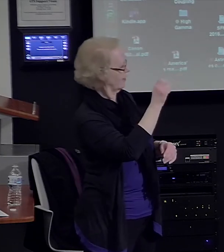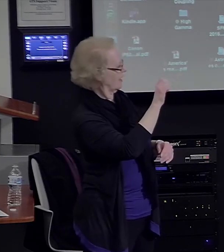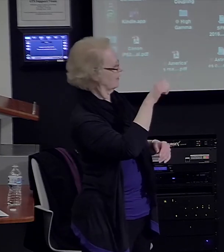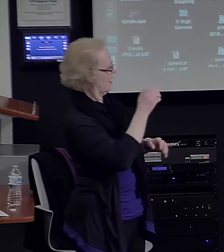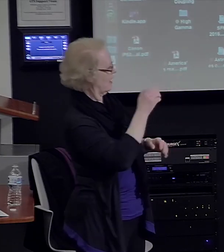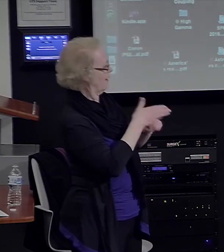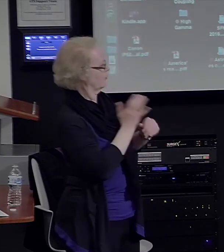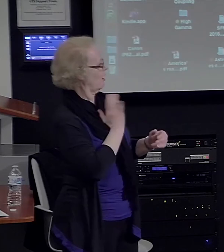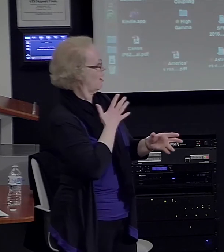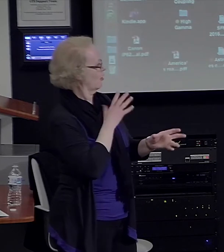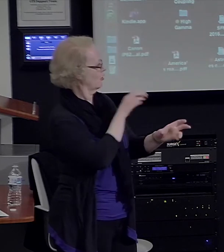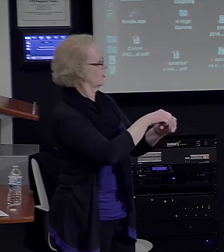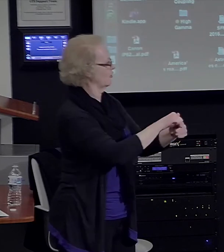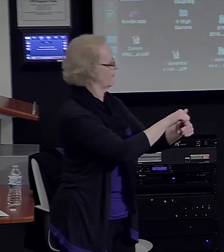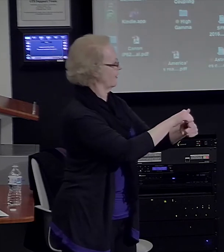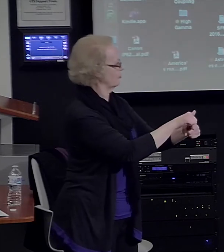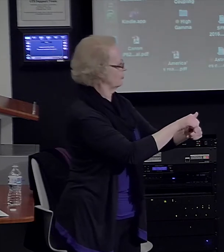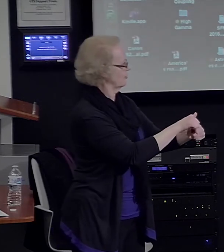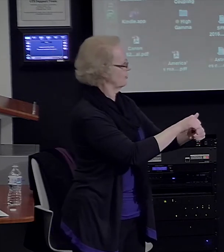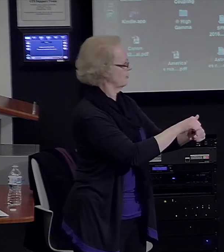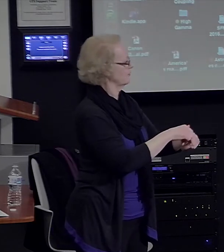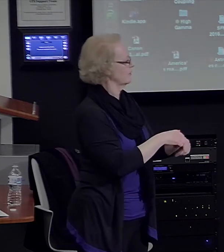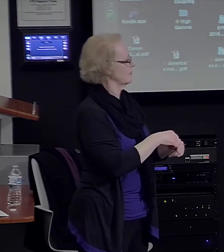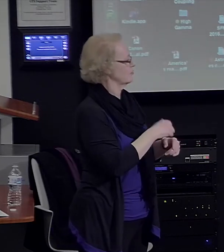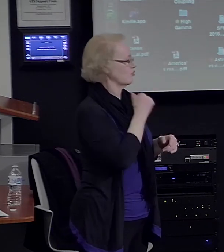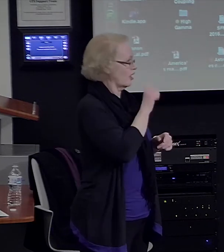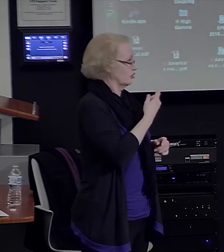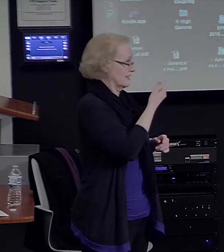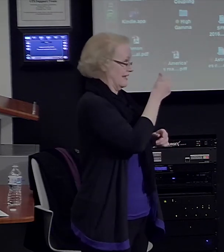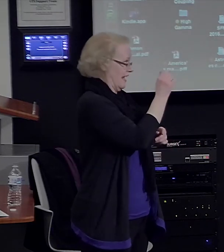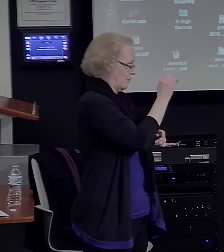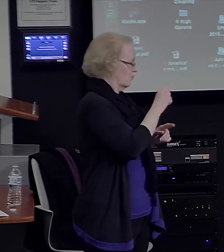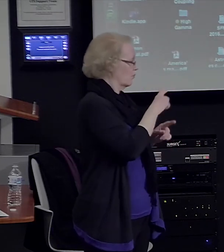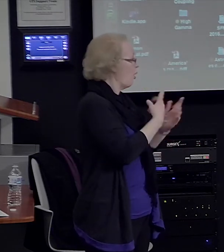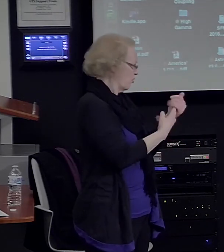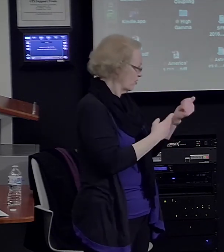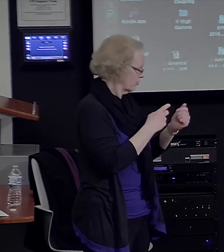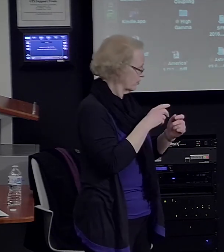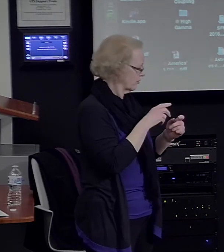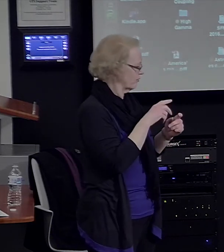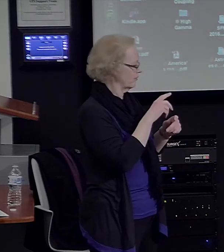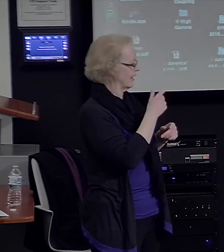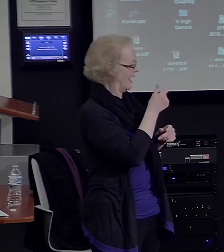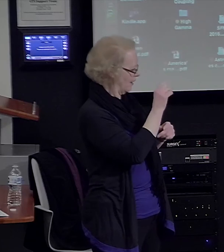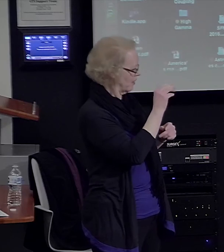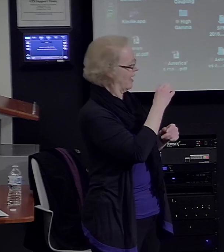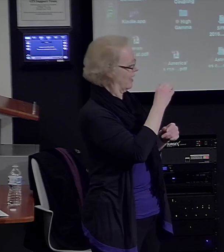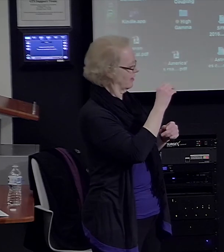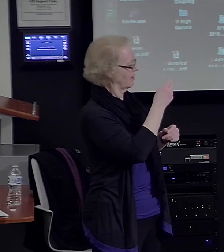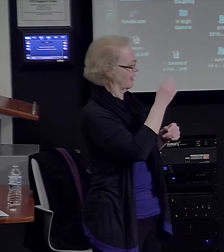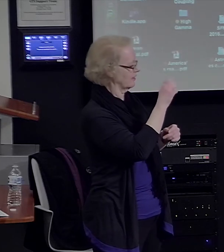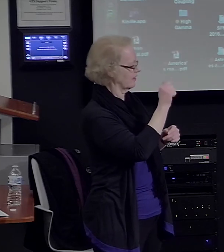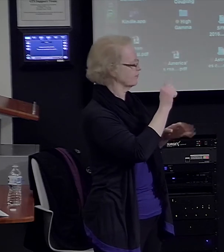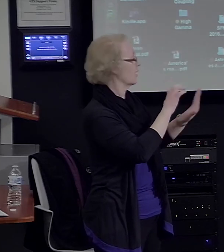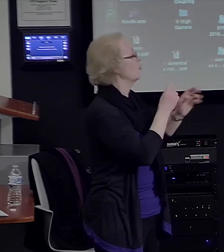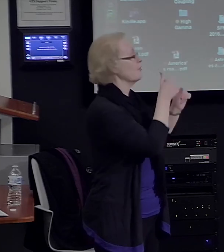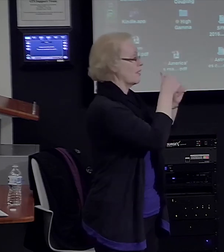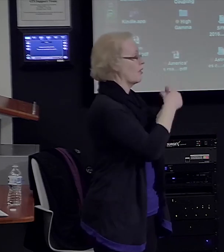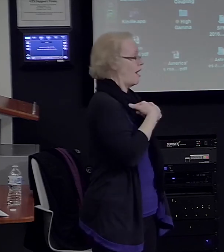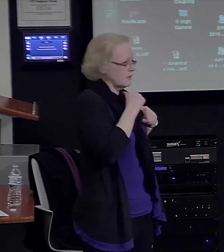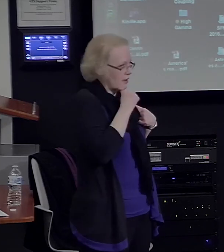um i think from what i know and you have to remember that that's that i'm not an